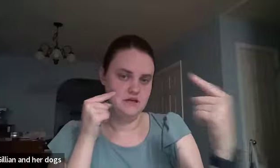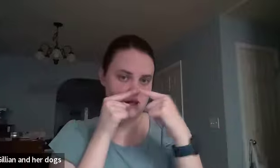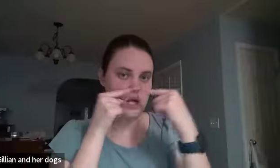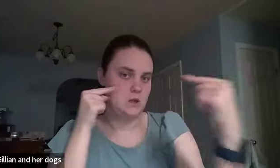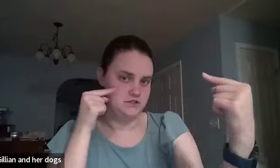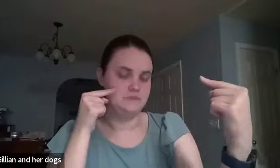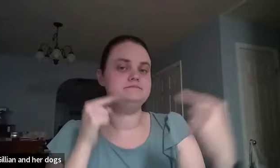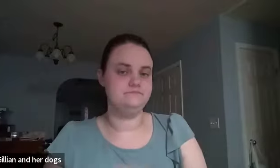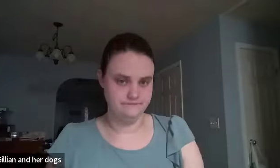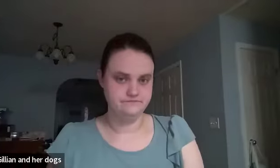Okay, allergic.